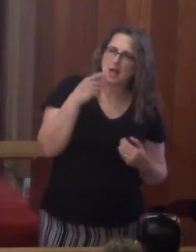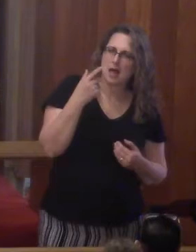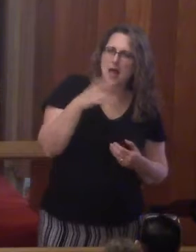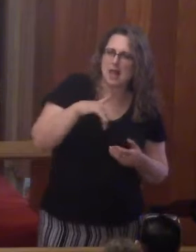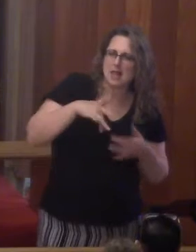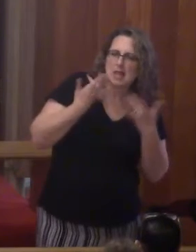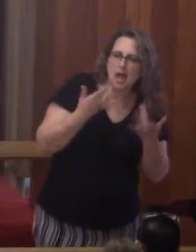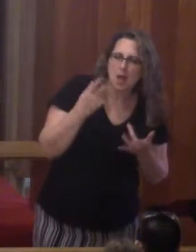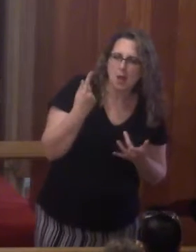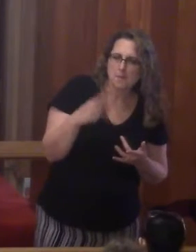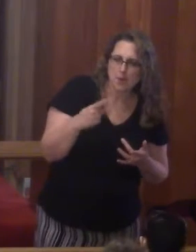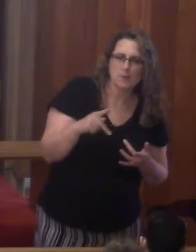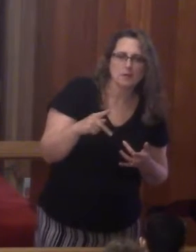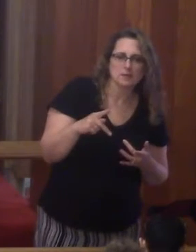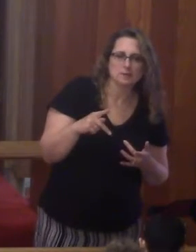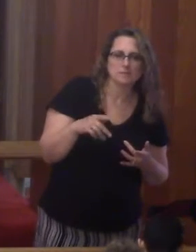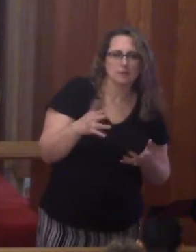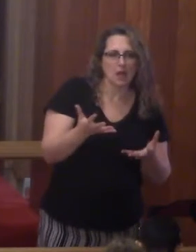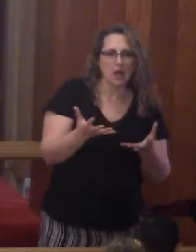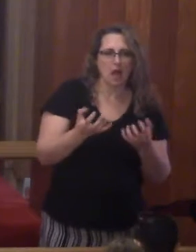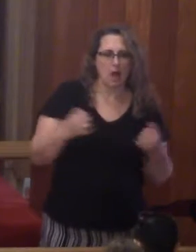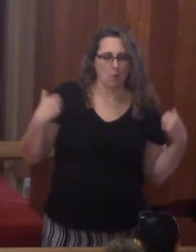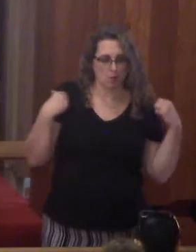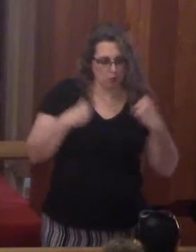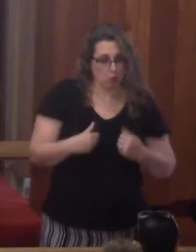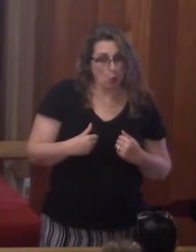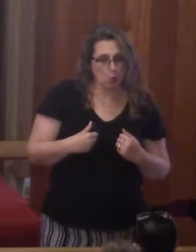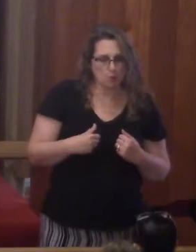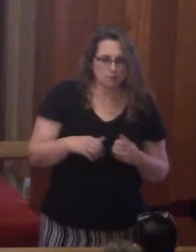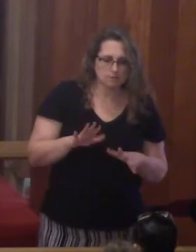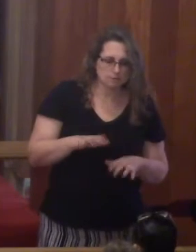even 10-year-old Chris was prepping for the codes.